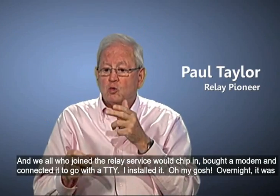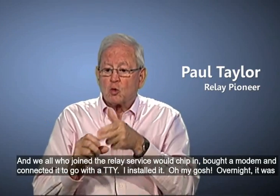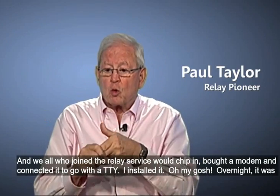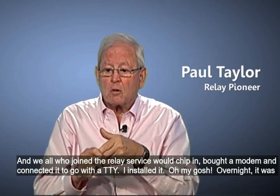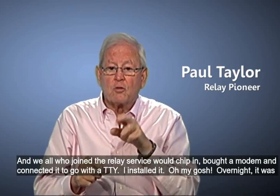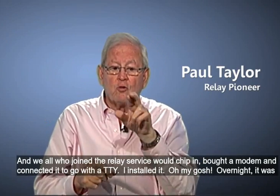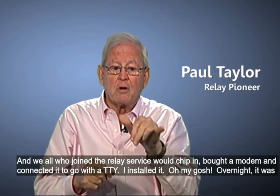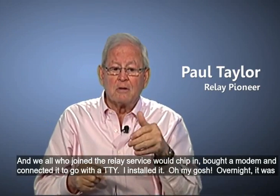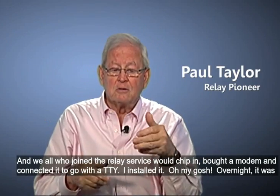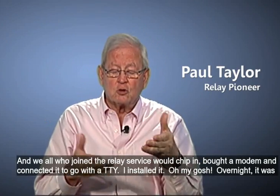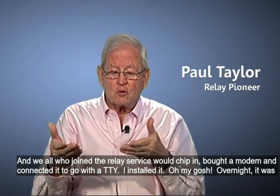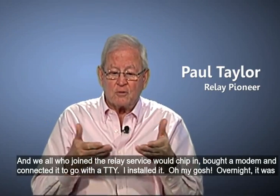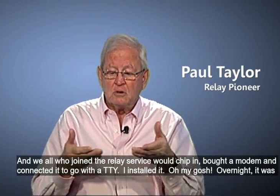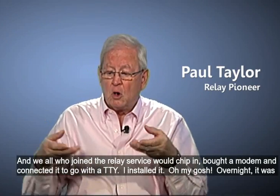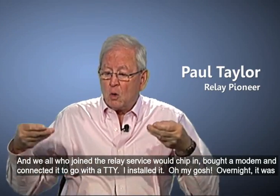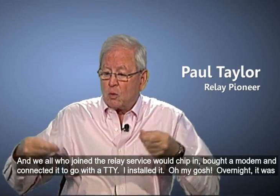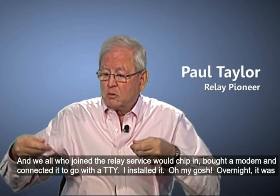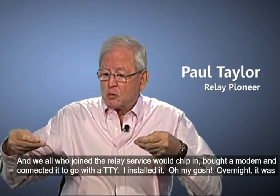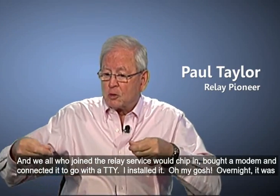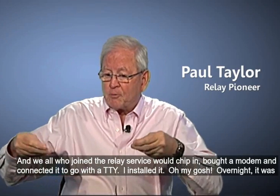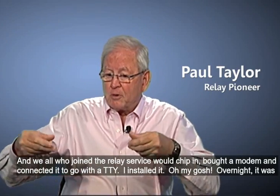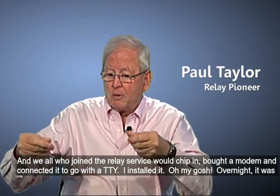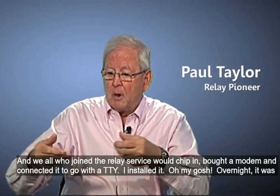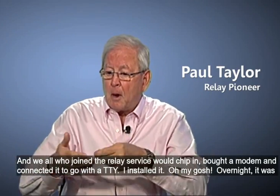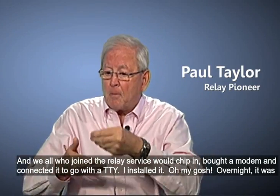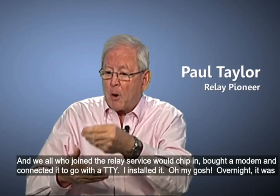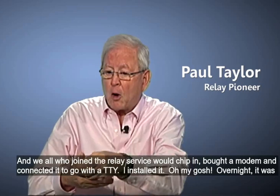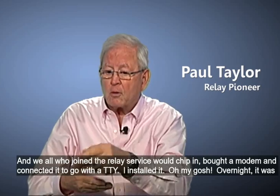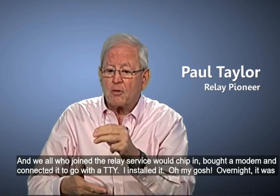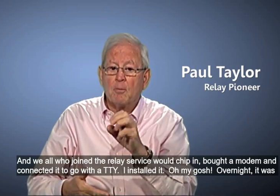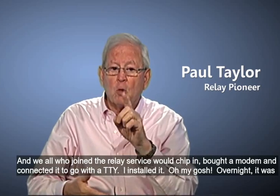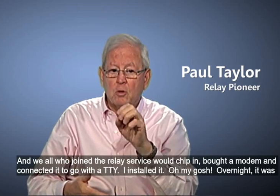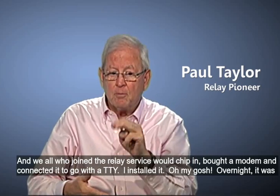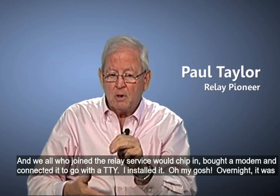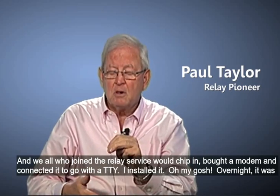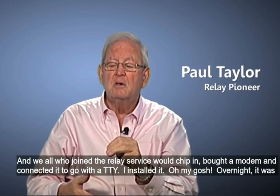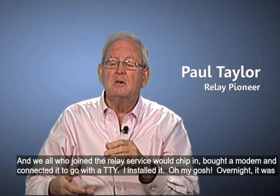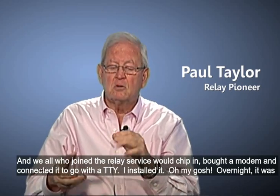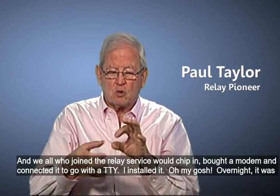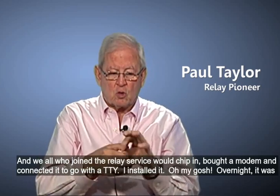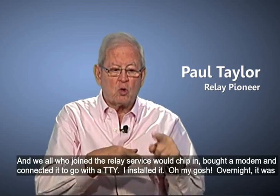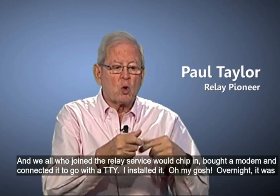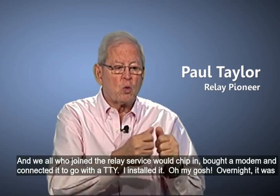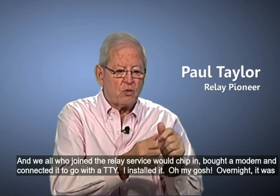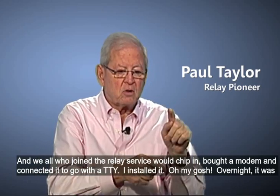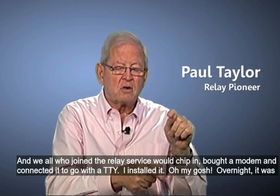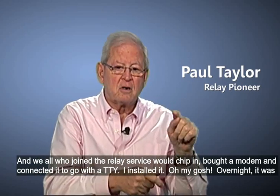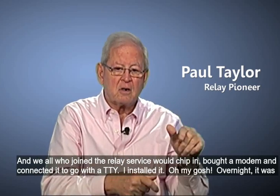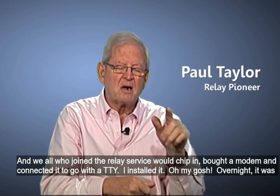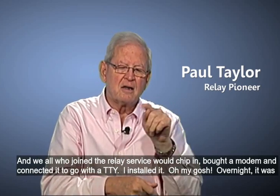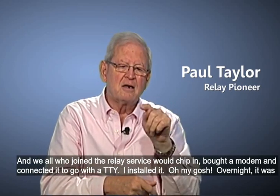And we all who joined the relay service would chip in, bought a modem, and connected it to go with